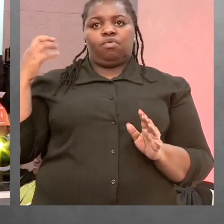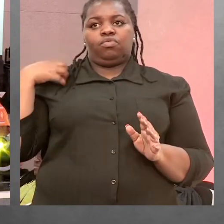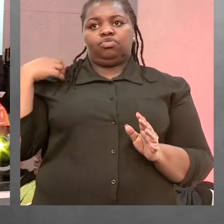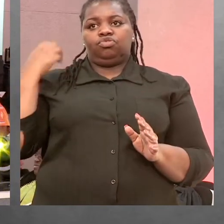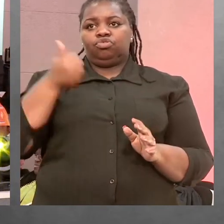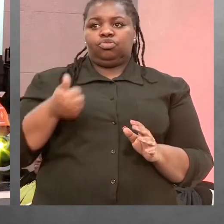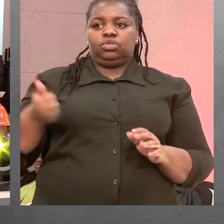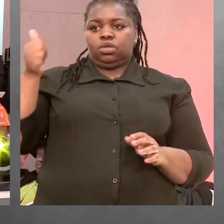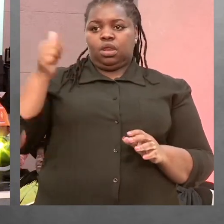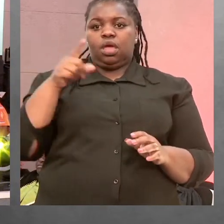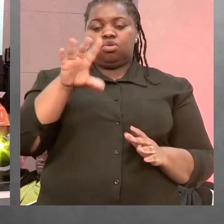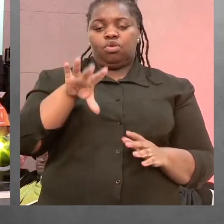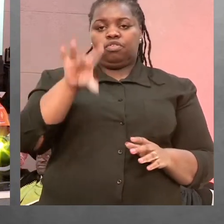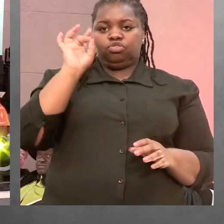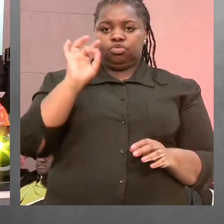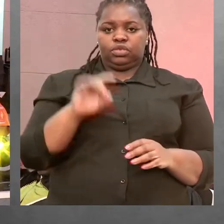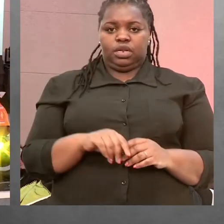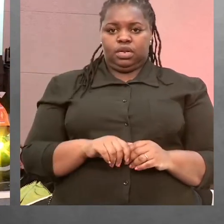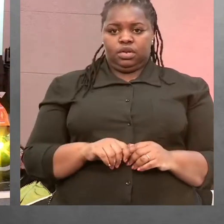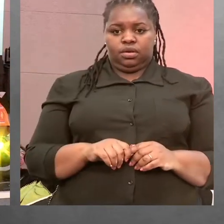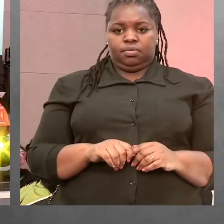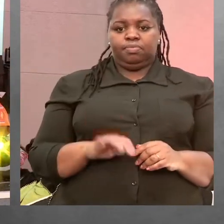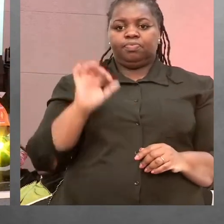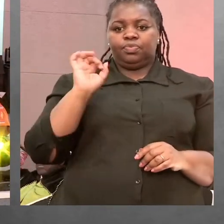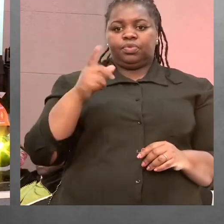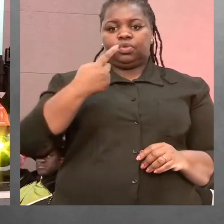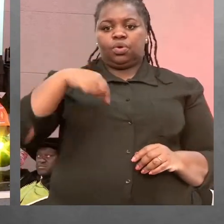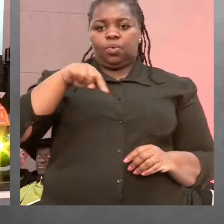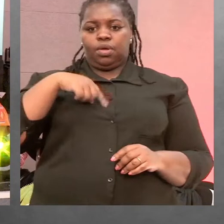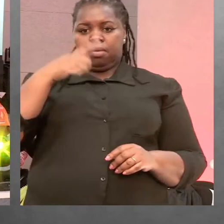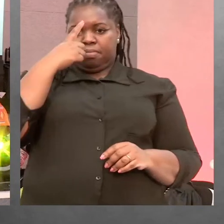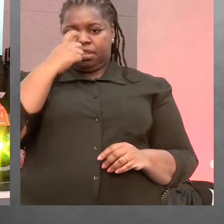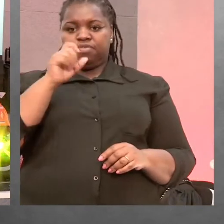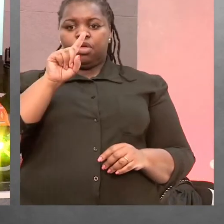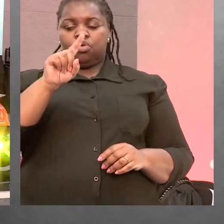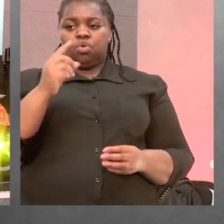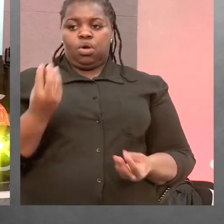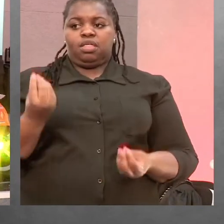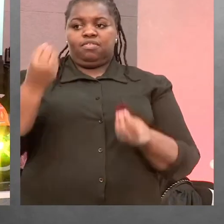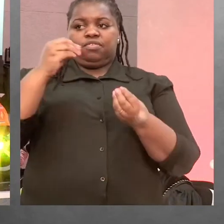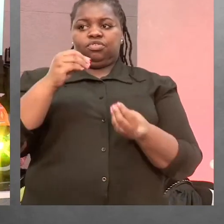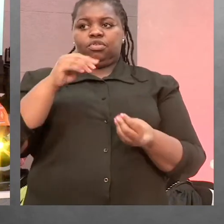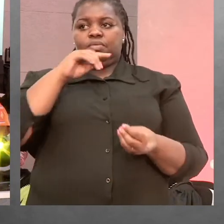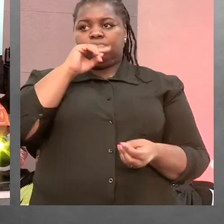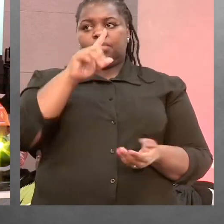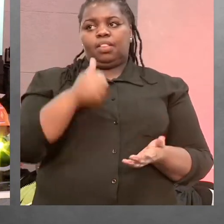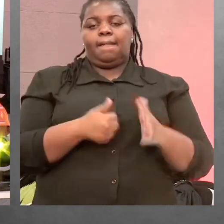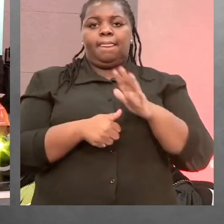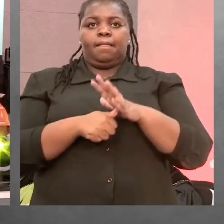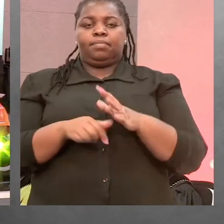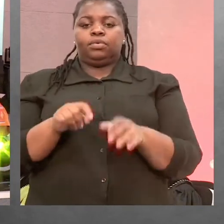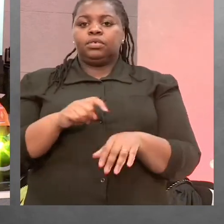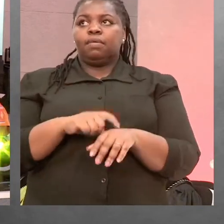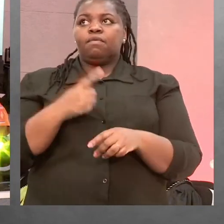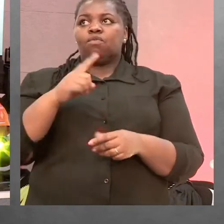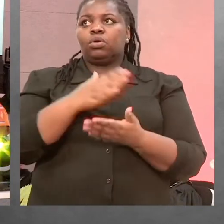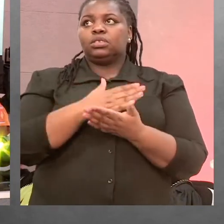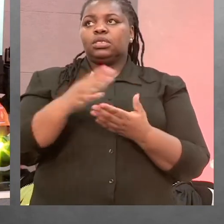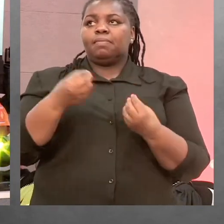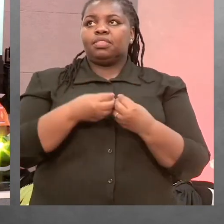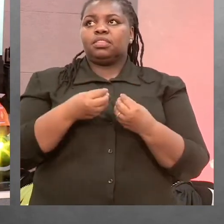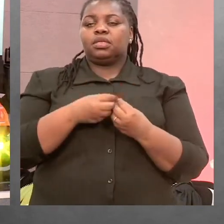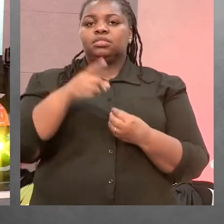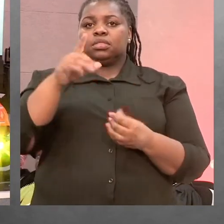have been chosen. We believe that your investiture marks an important era for some of the things